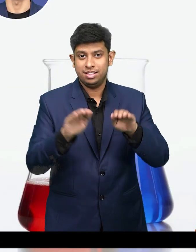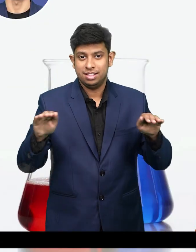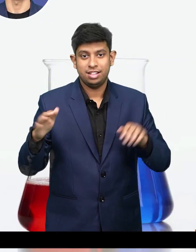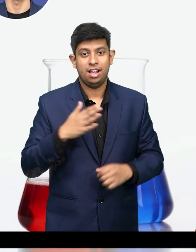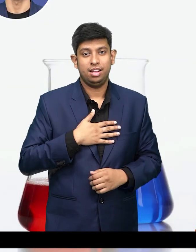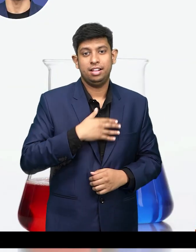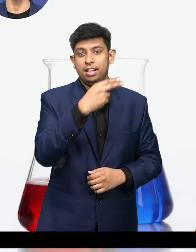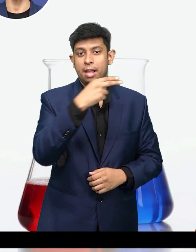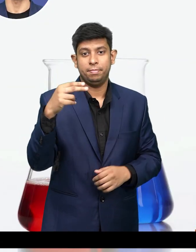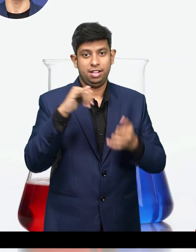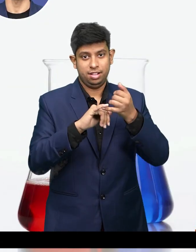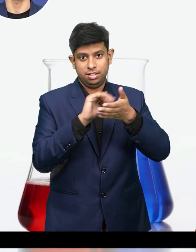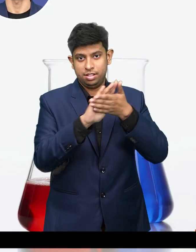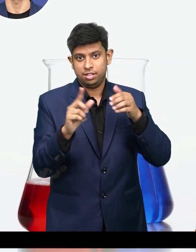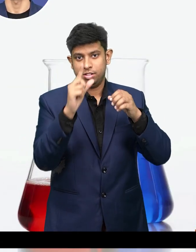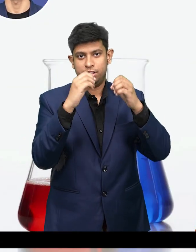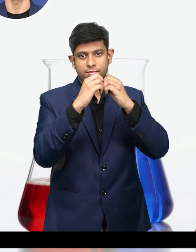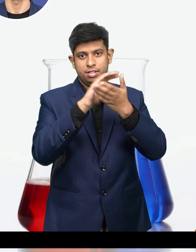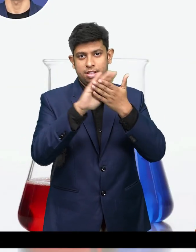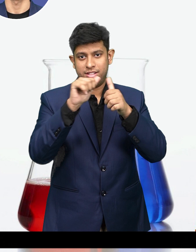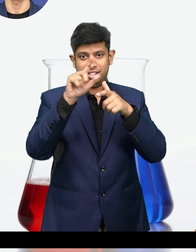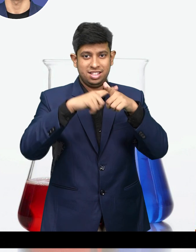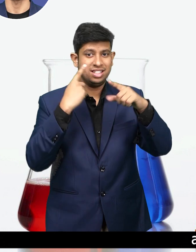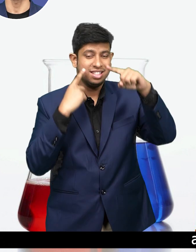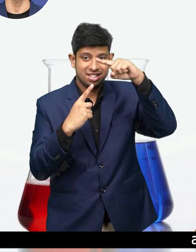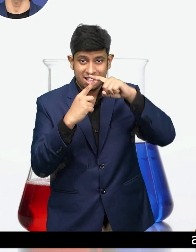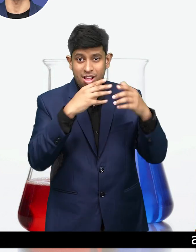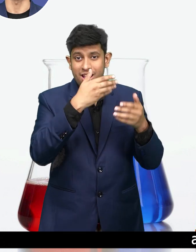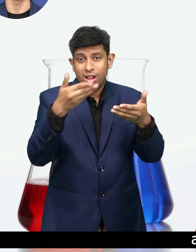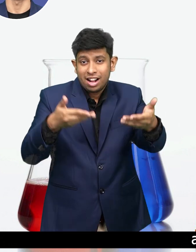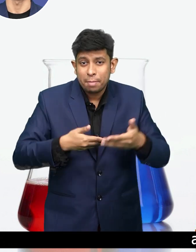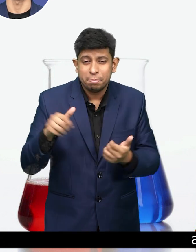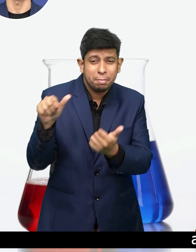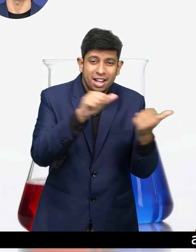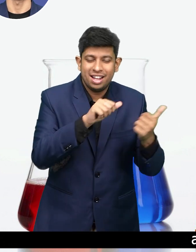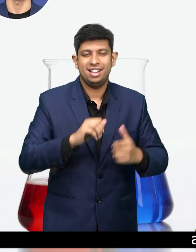children, I am Shubhajit and welcome back.